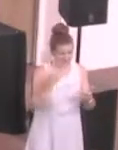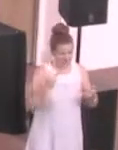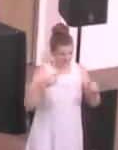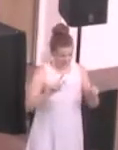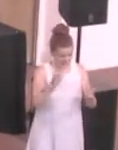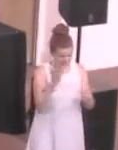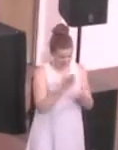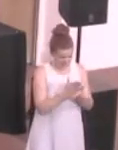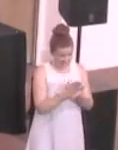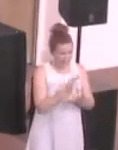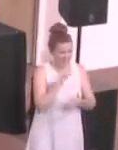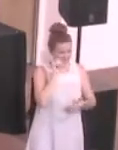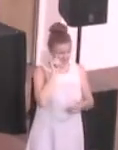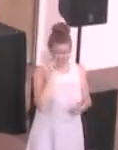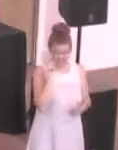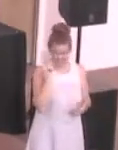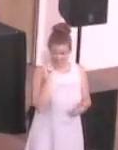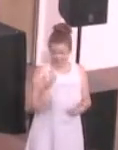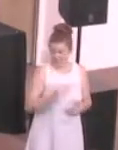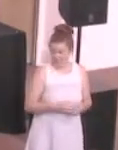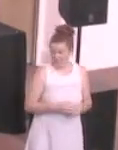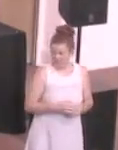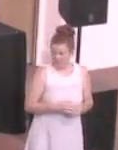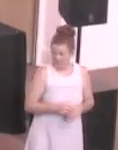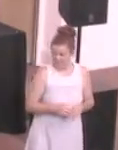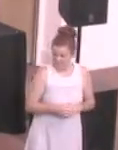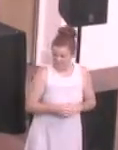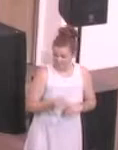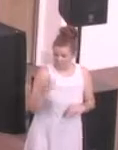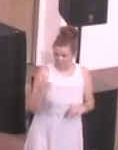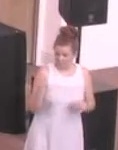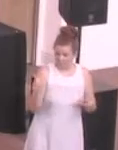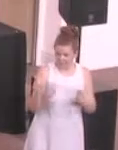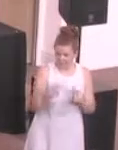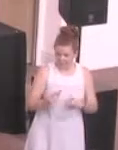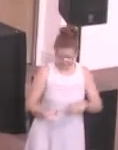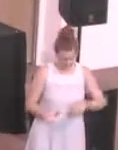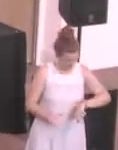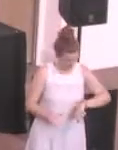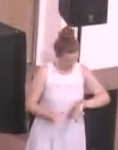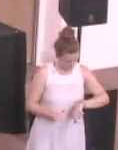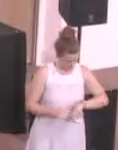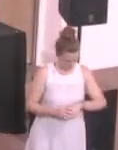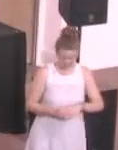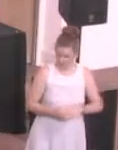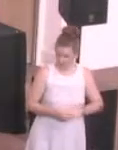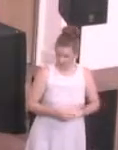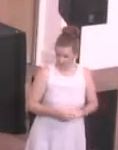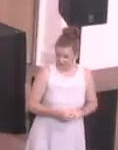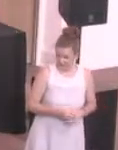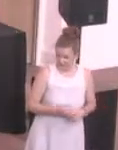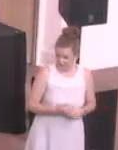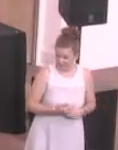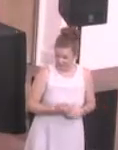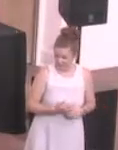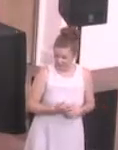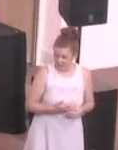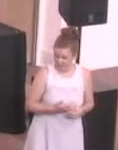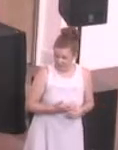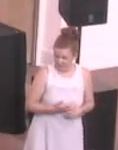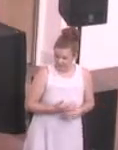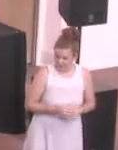let's hinder him. Okay, I need a small child. Young lady, could you help me with something? Are you